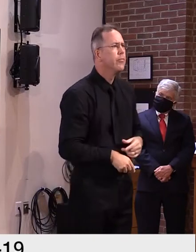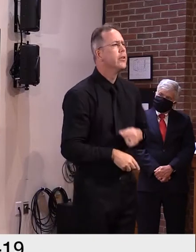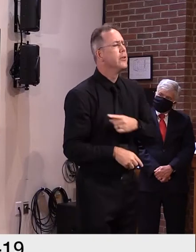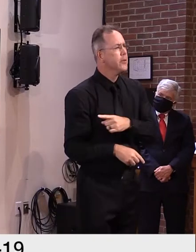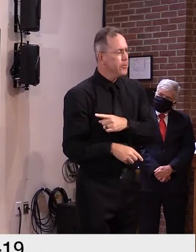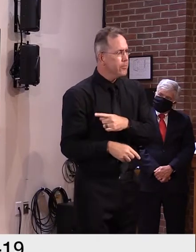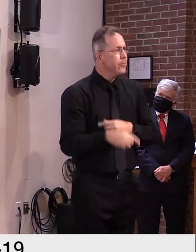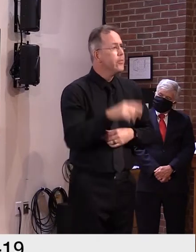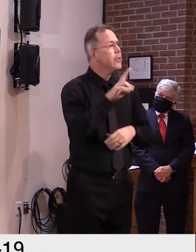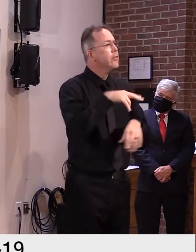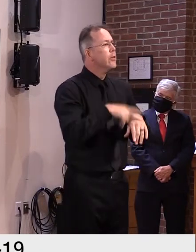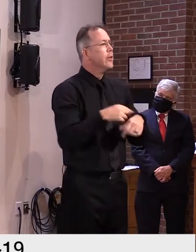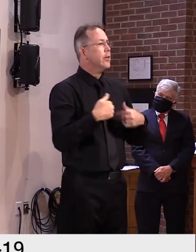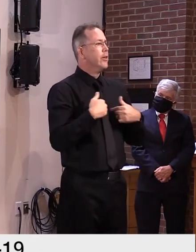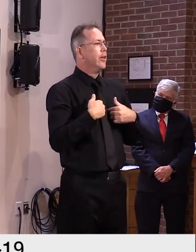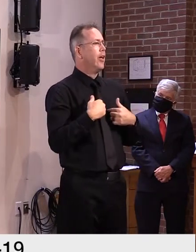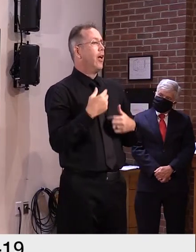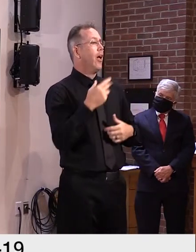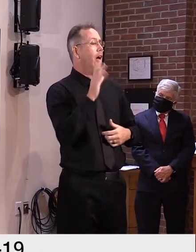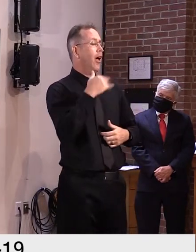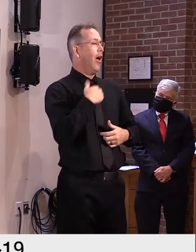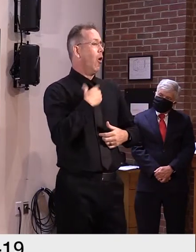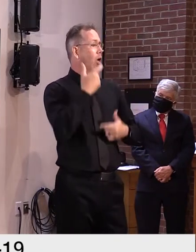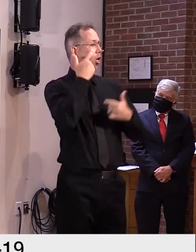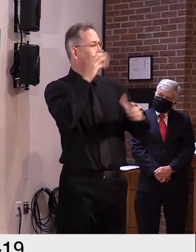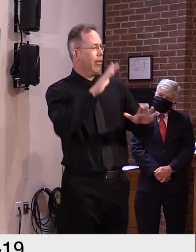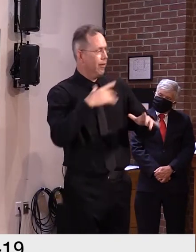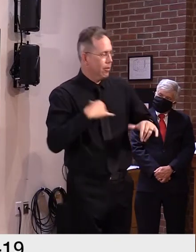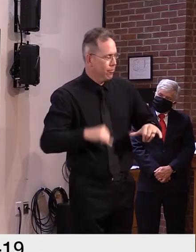Sure. Number one, we have a